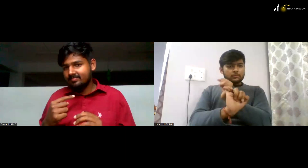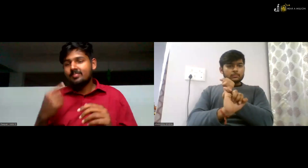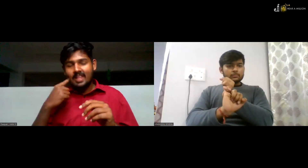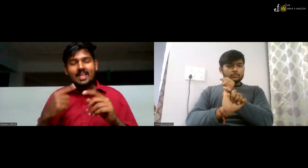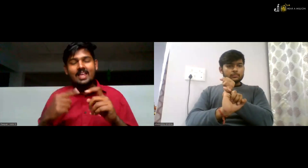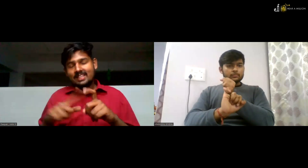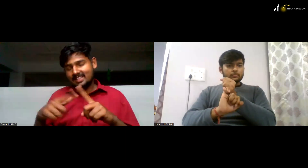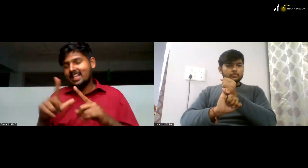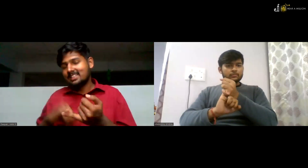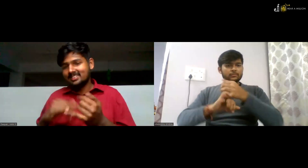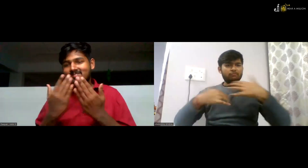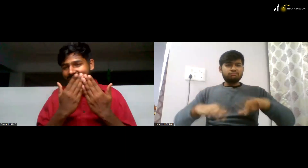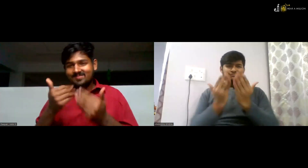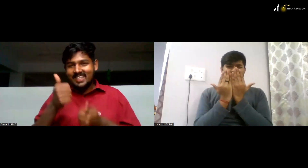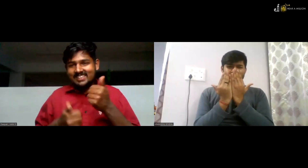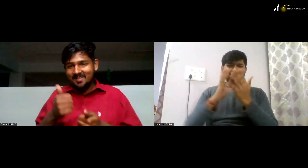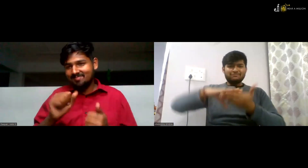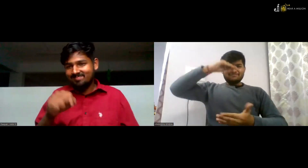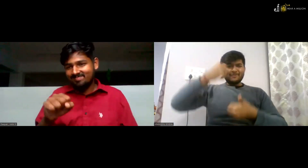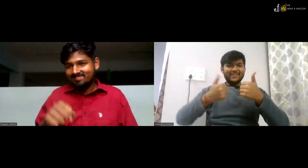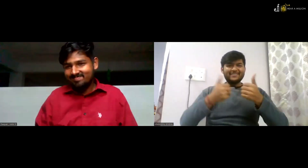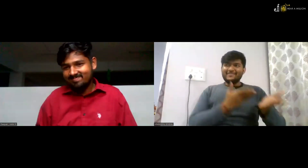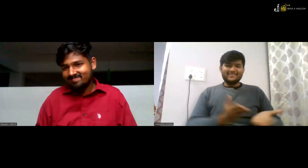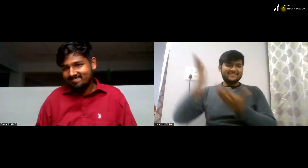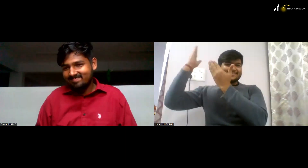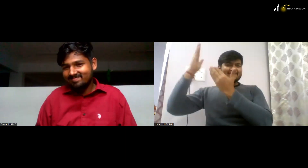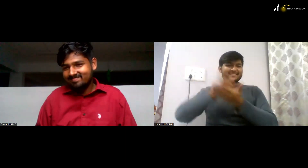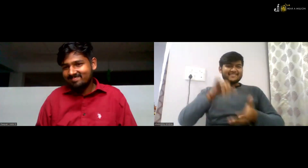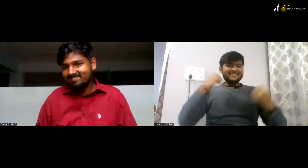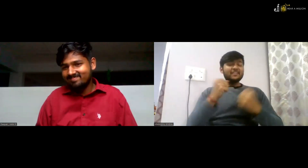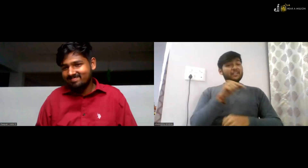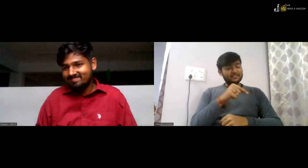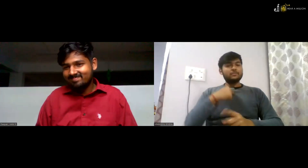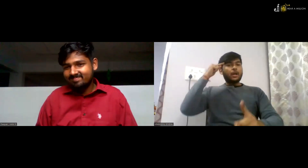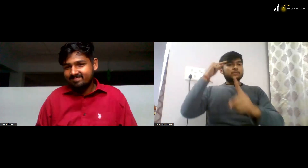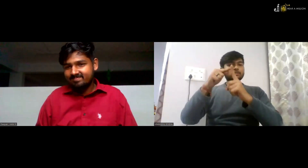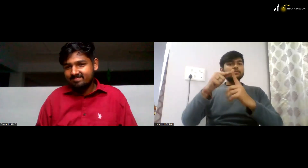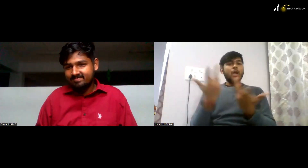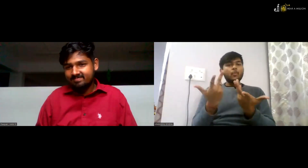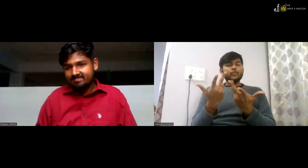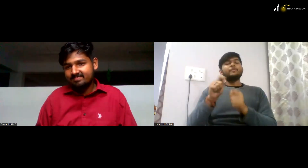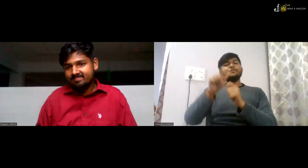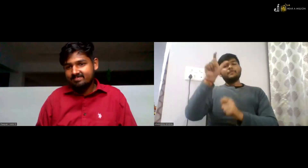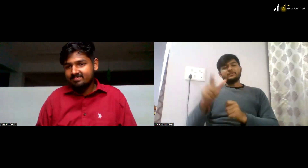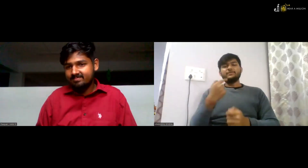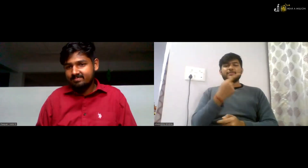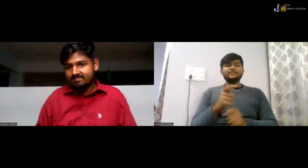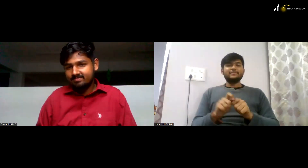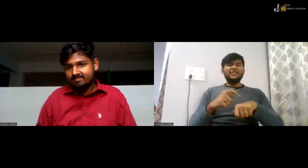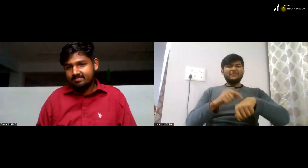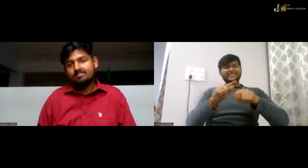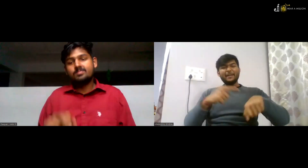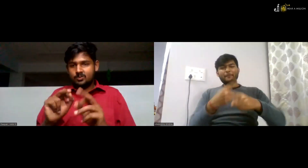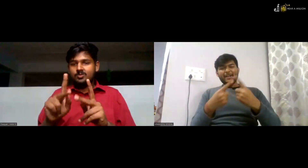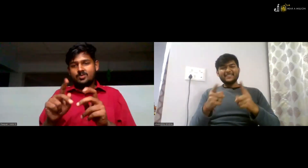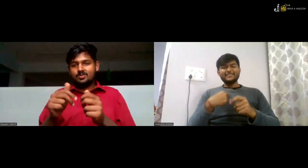people. You know, IELTS exam about that. Yes, we have to go and prepare for that. So I'm aiming for